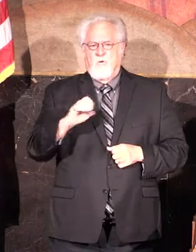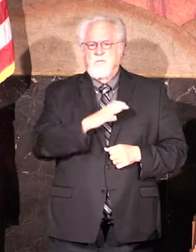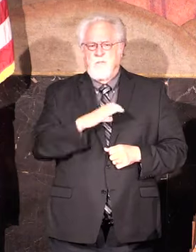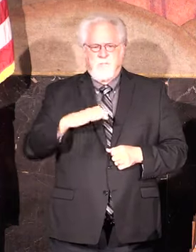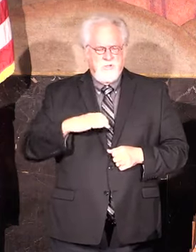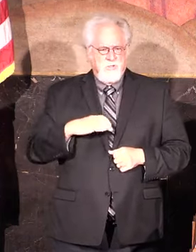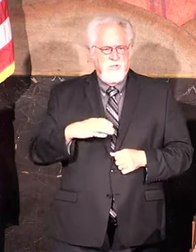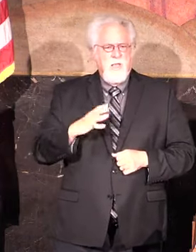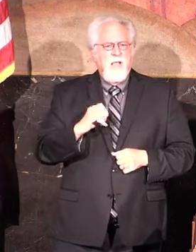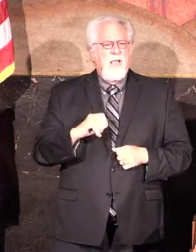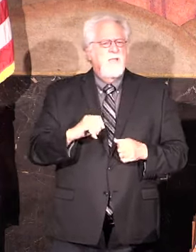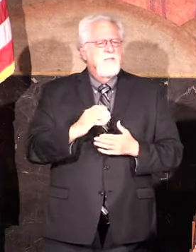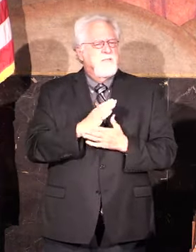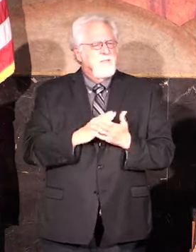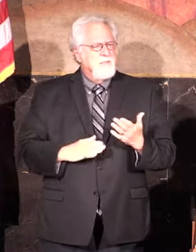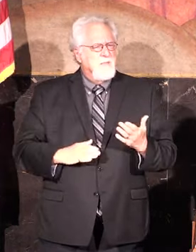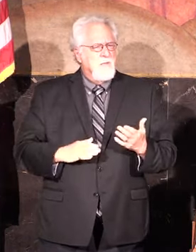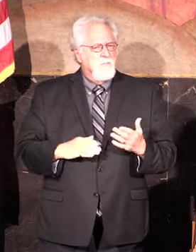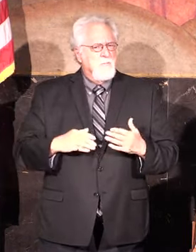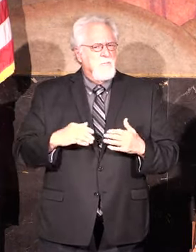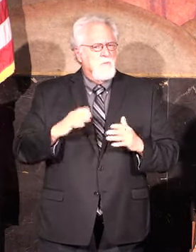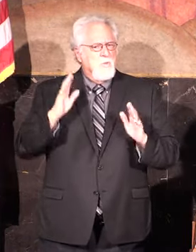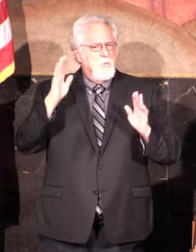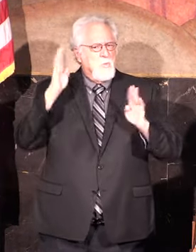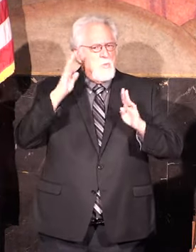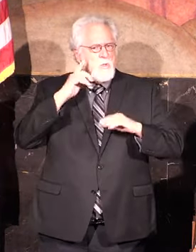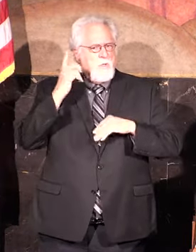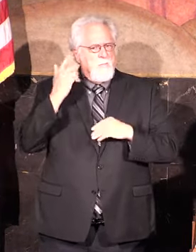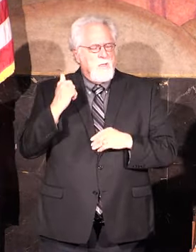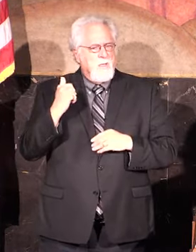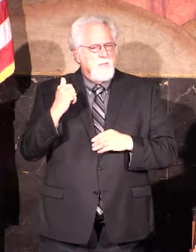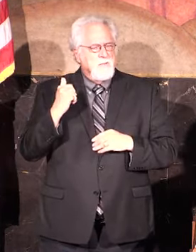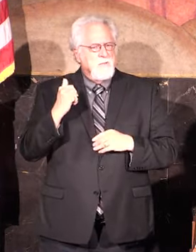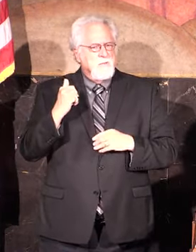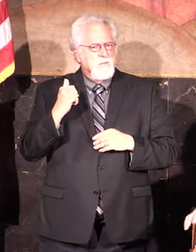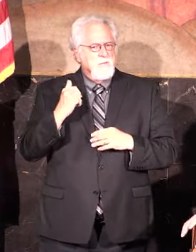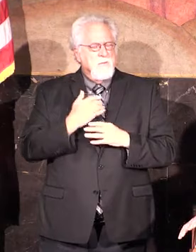there's some considerable anxiety out there because the